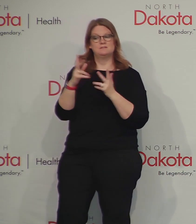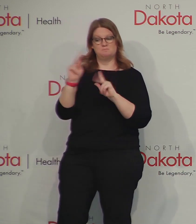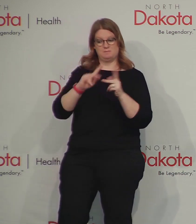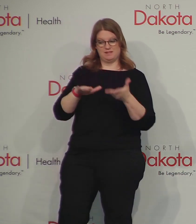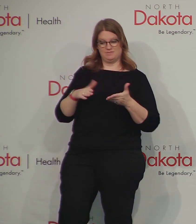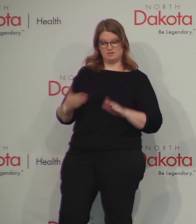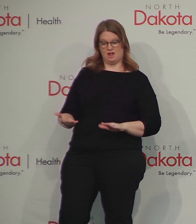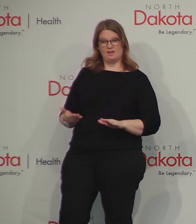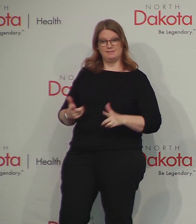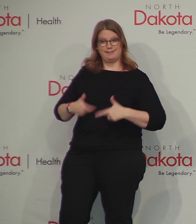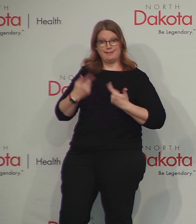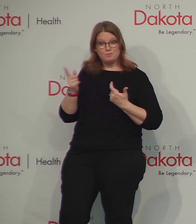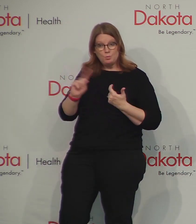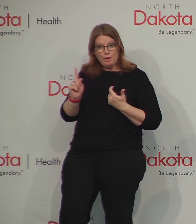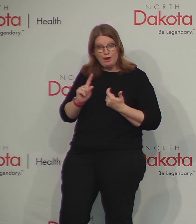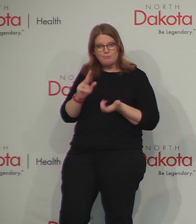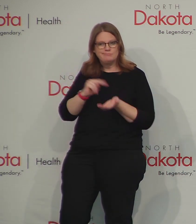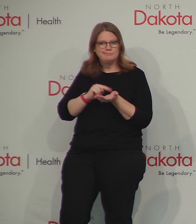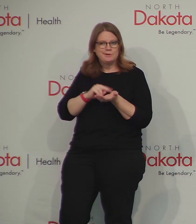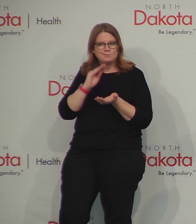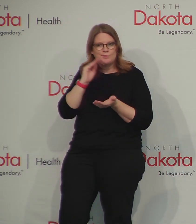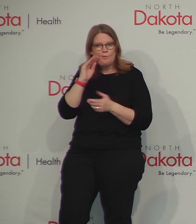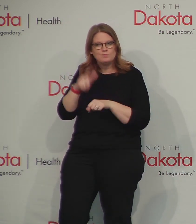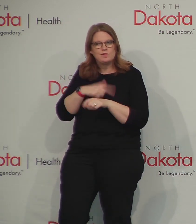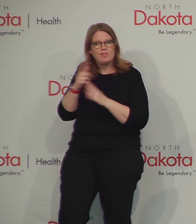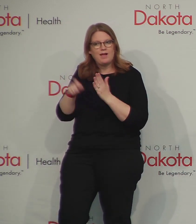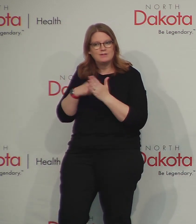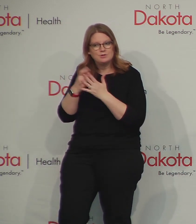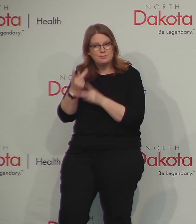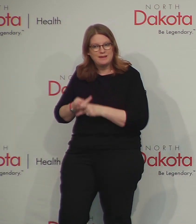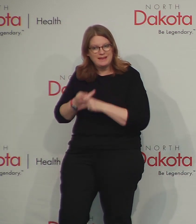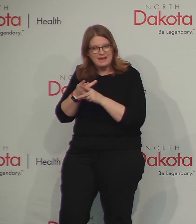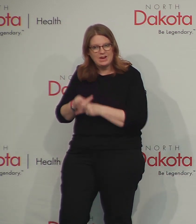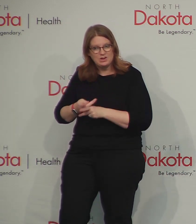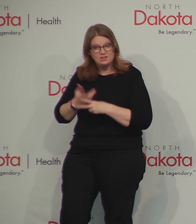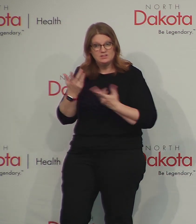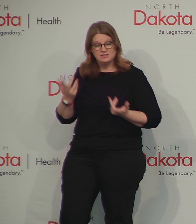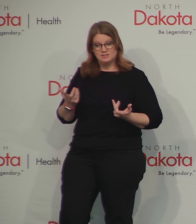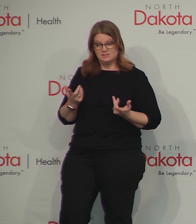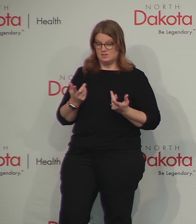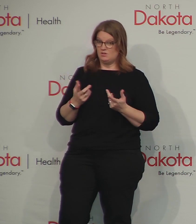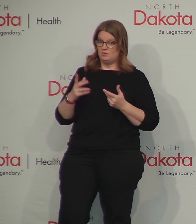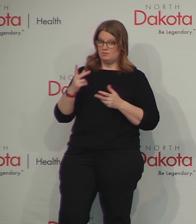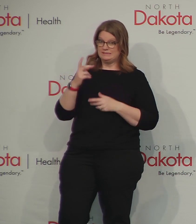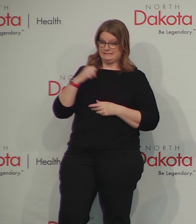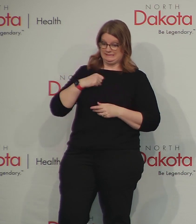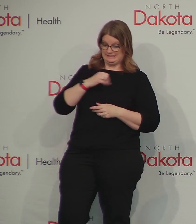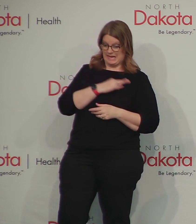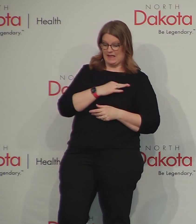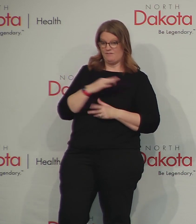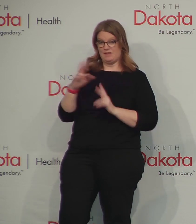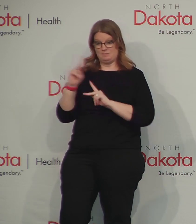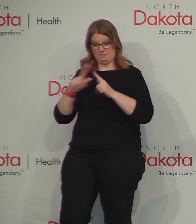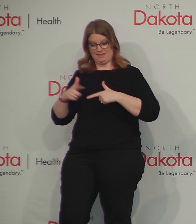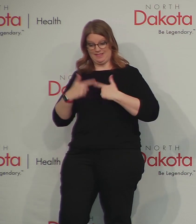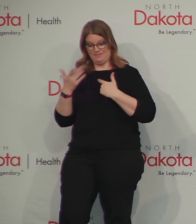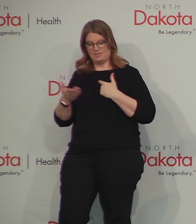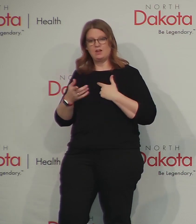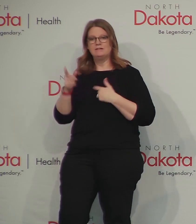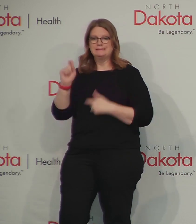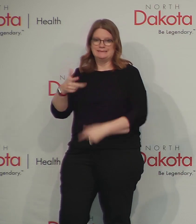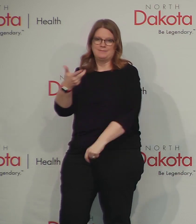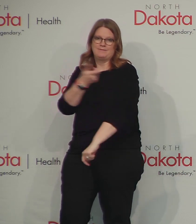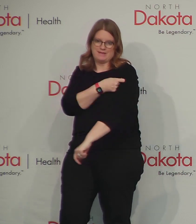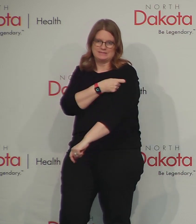care. It's more important than ever that we get vaccinations completed among both residents and staff in long-term care, because that is